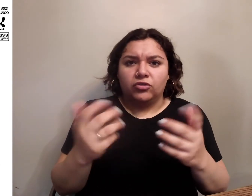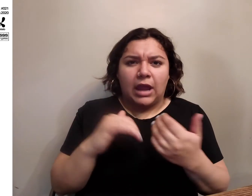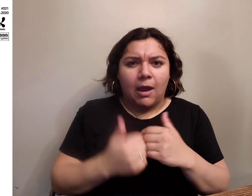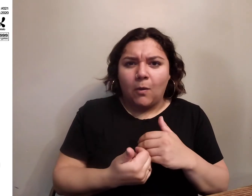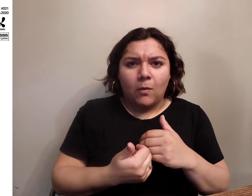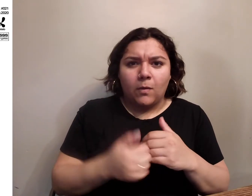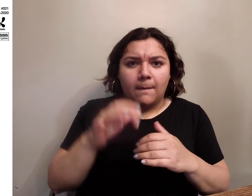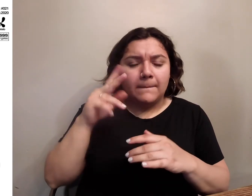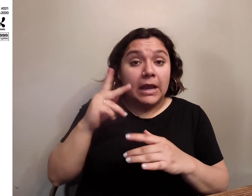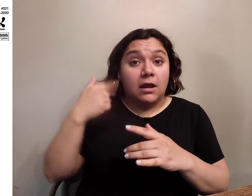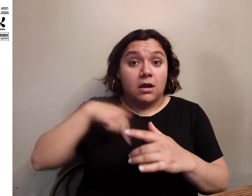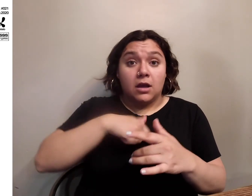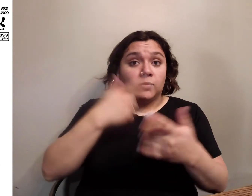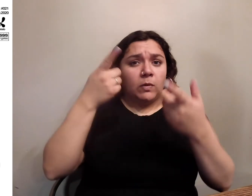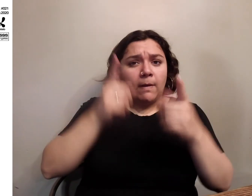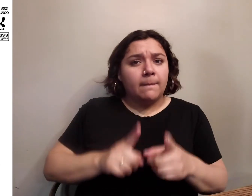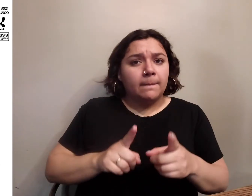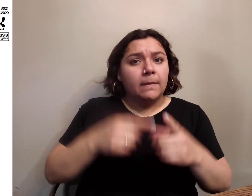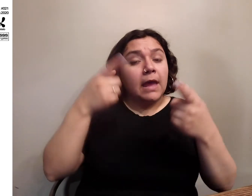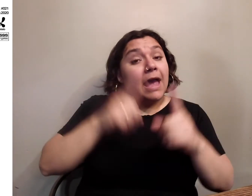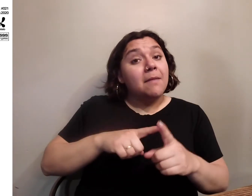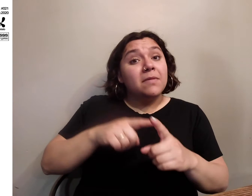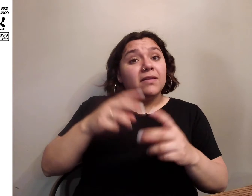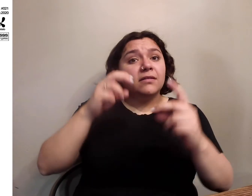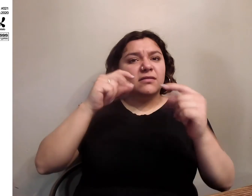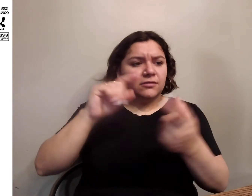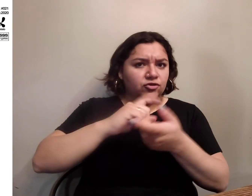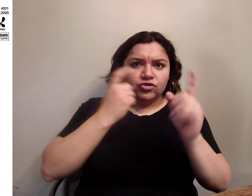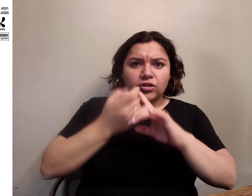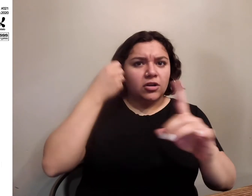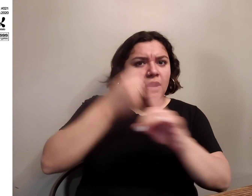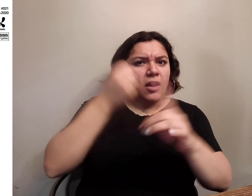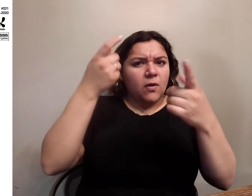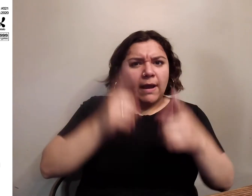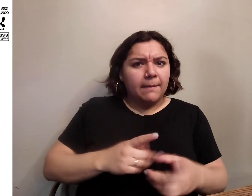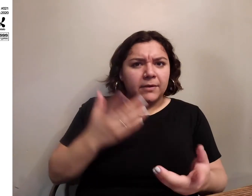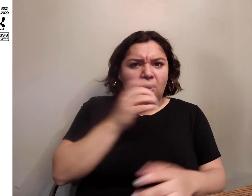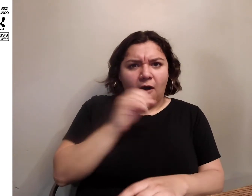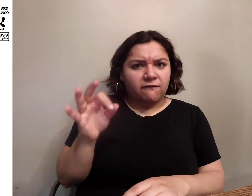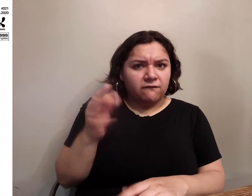What happens to us when the switch is, flicked off?